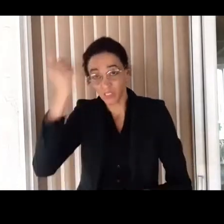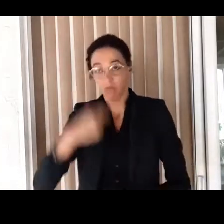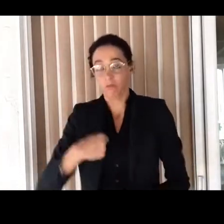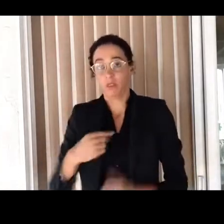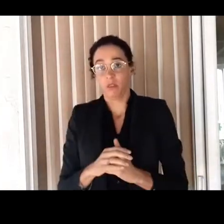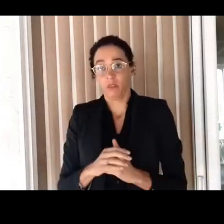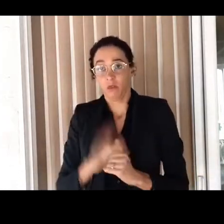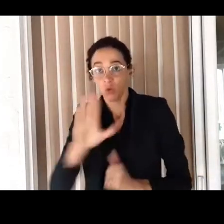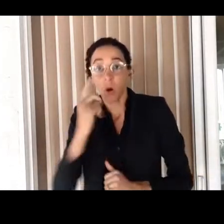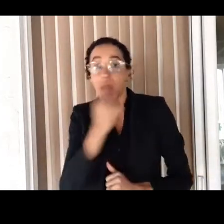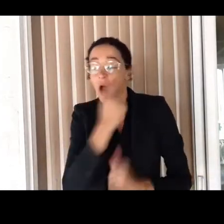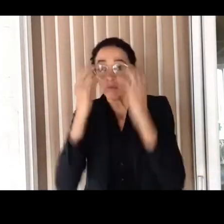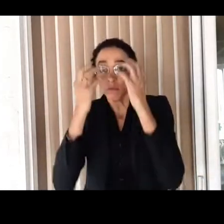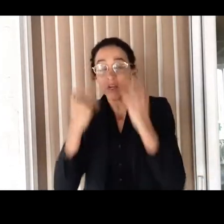eyes.